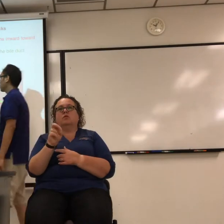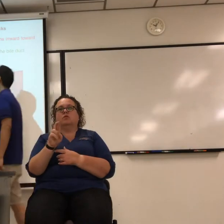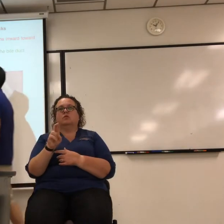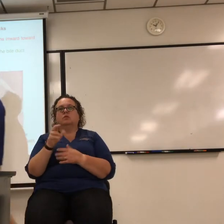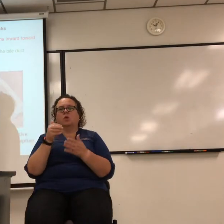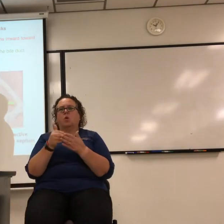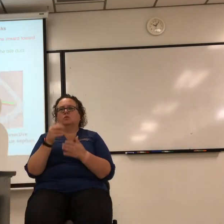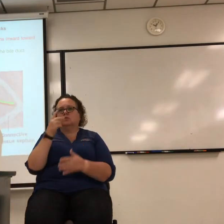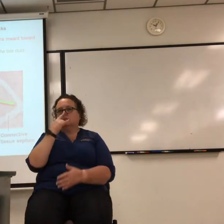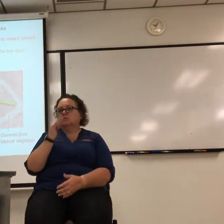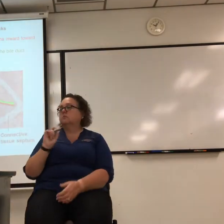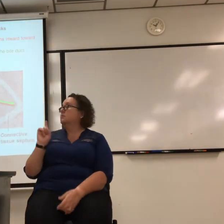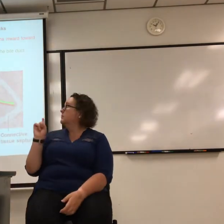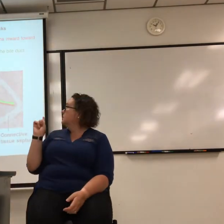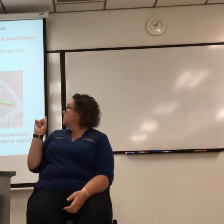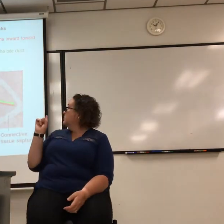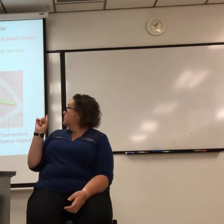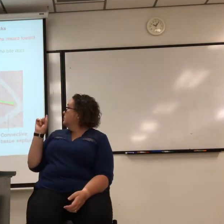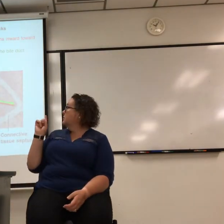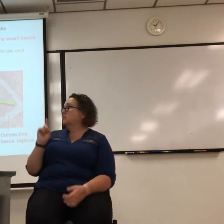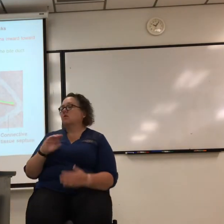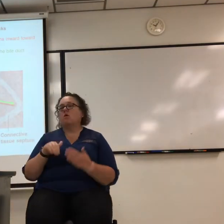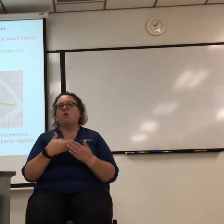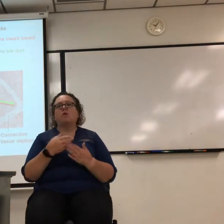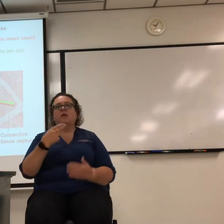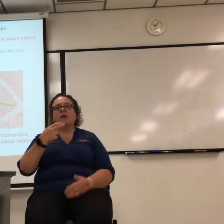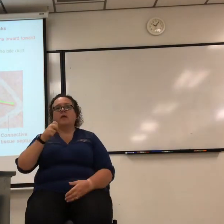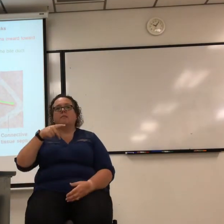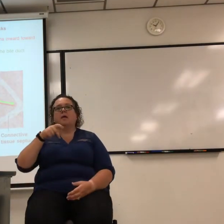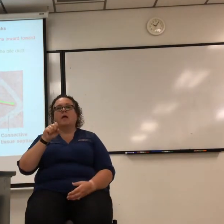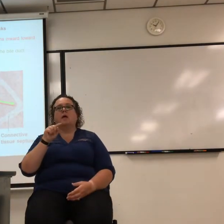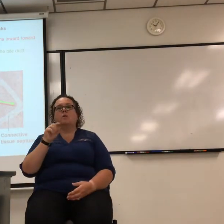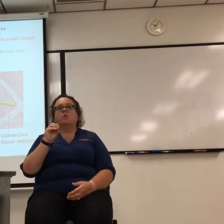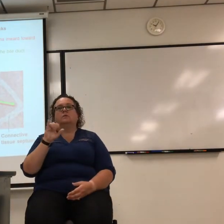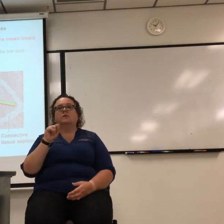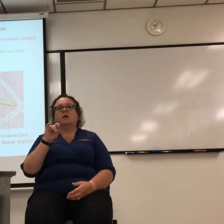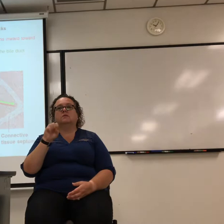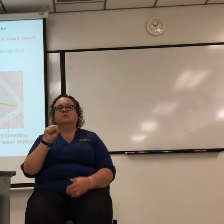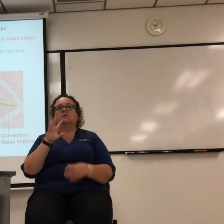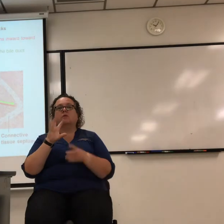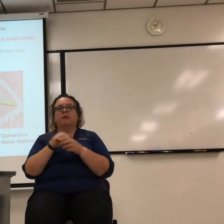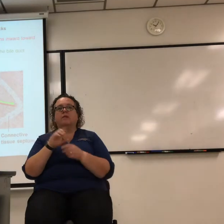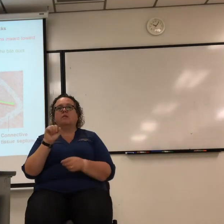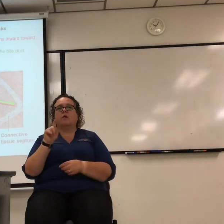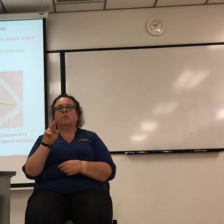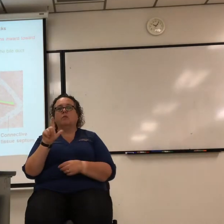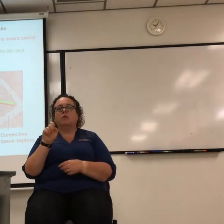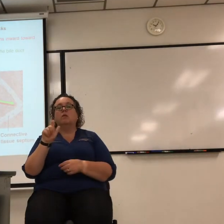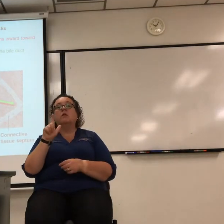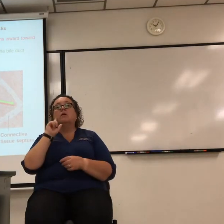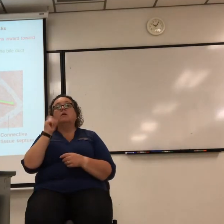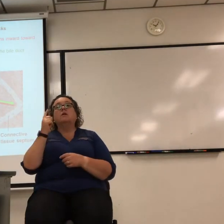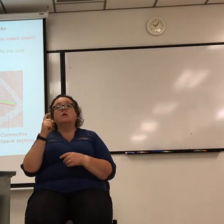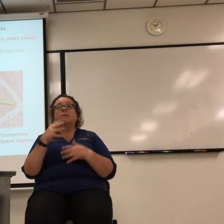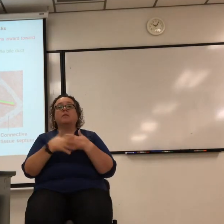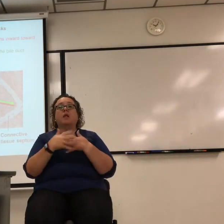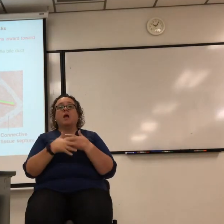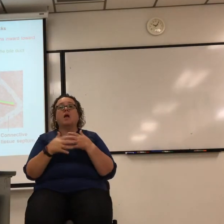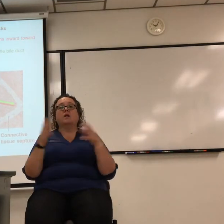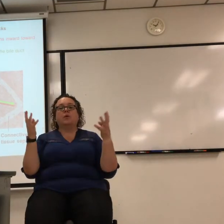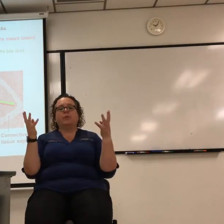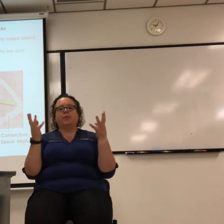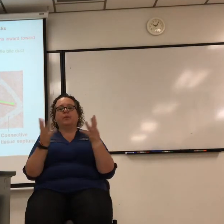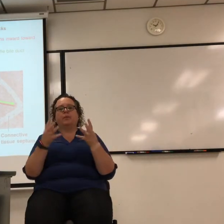up. All the hepatocytes are in the lobule. They surround the central vein. Blood drains from the corners of